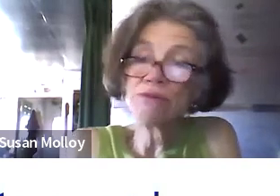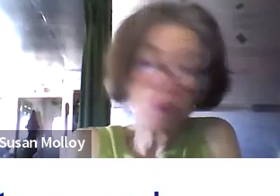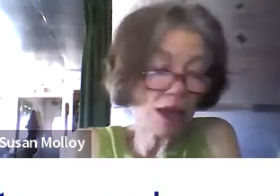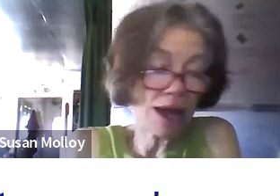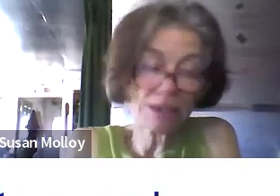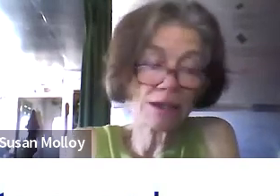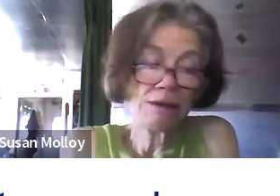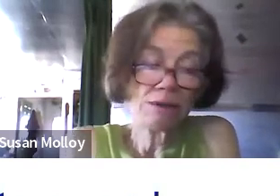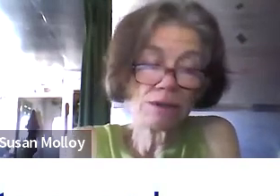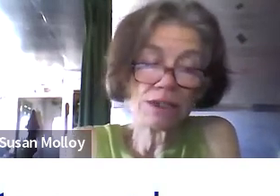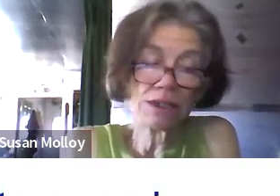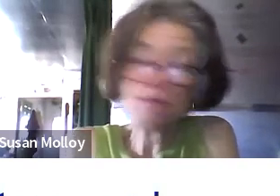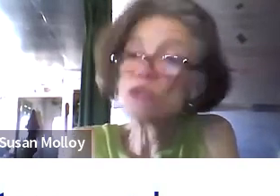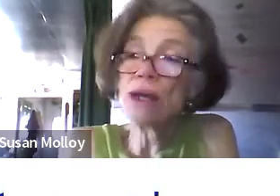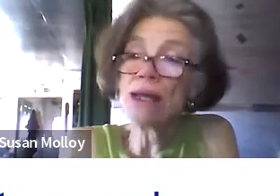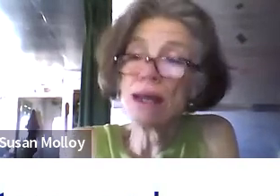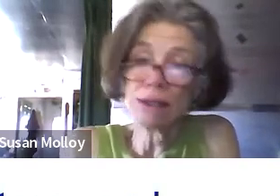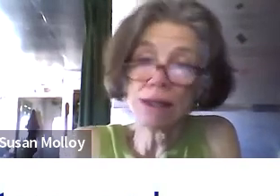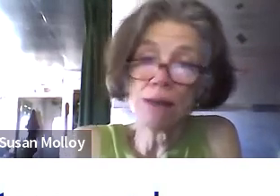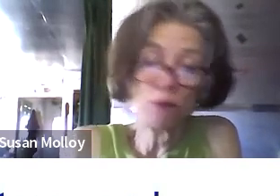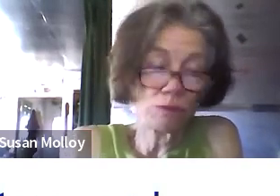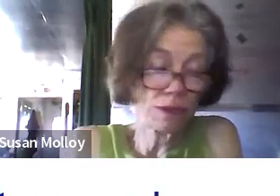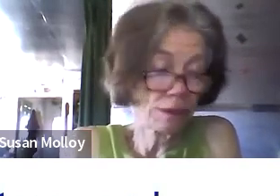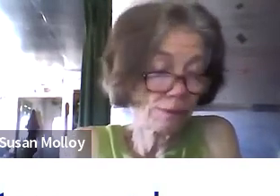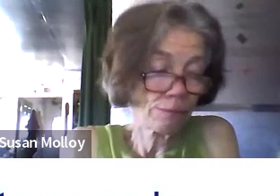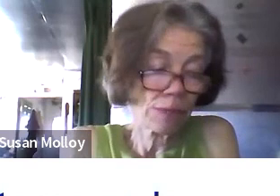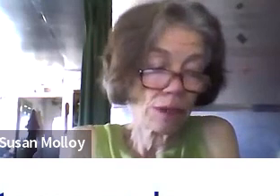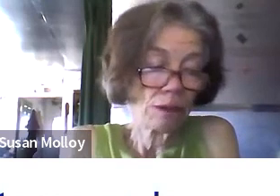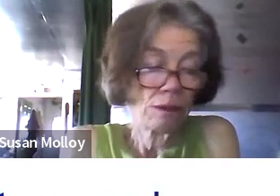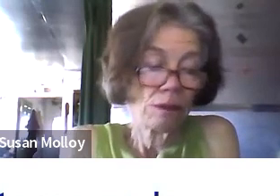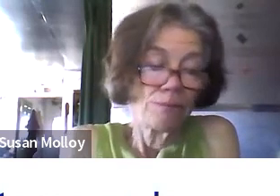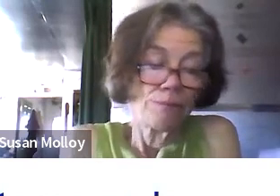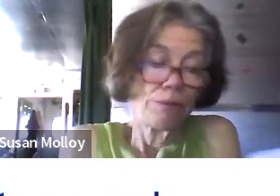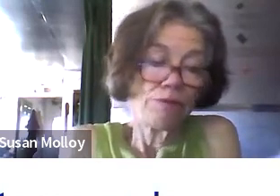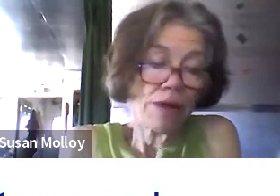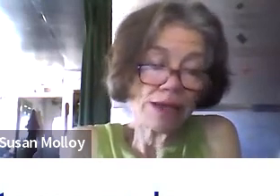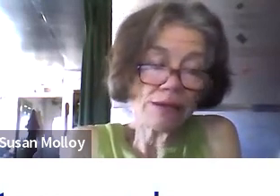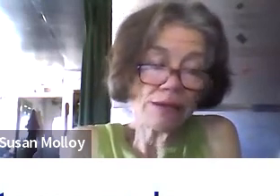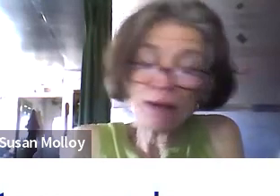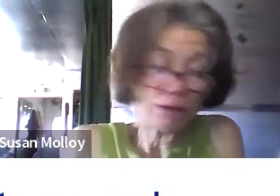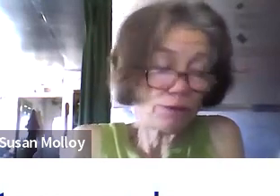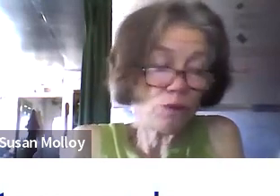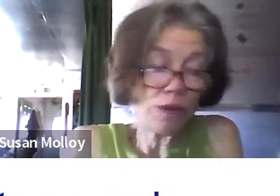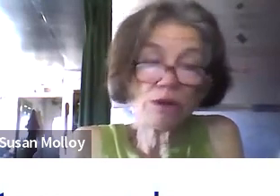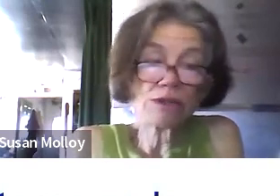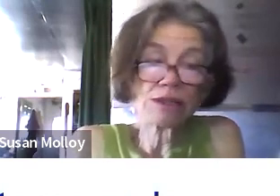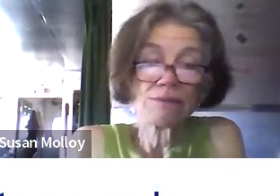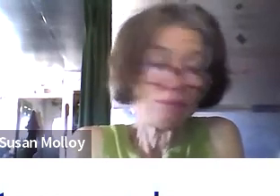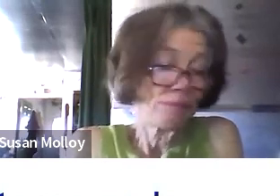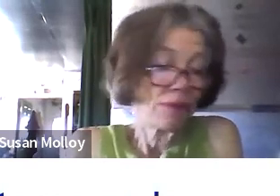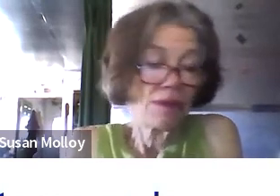if we ask to the safest waiting and exam rooms. Provide daylight through